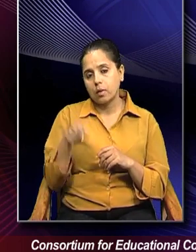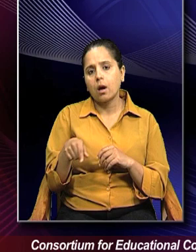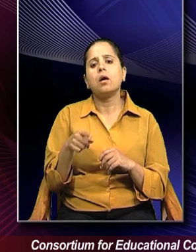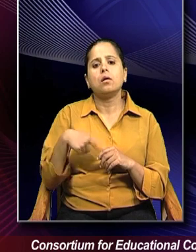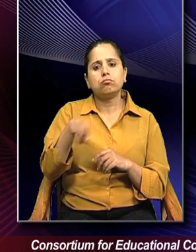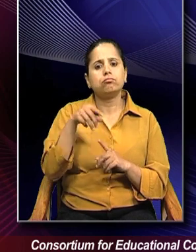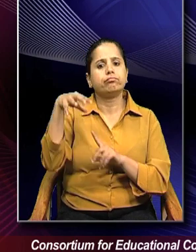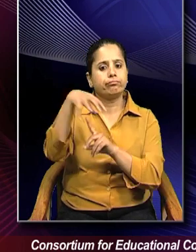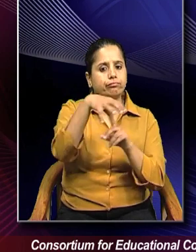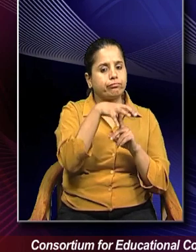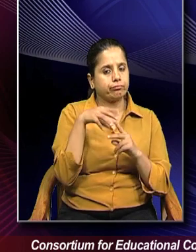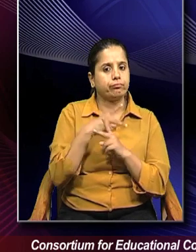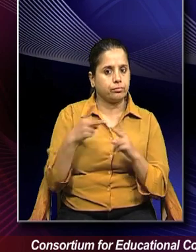bodies.